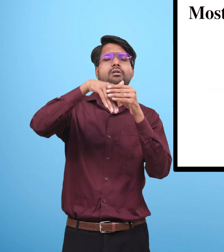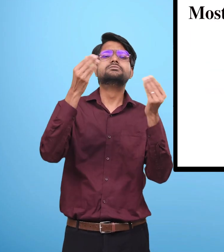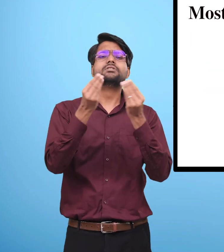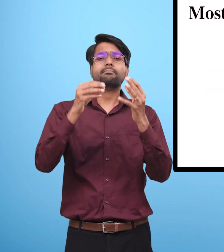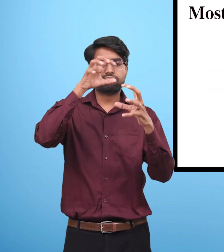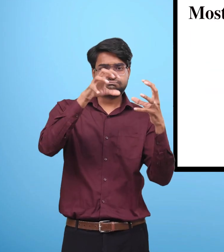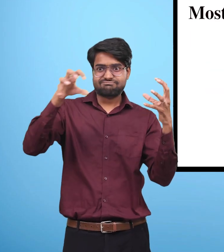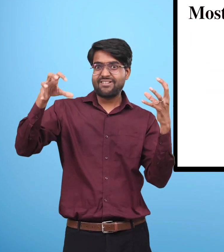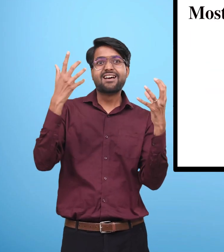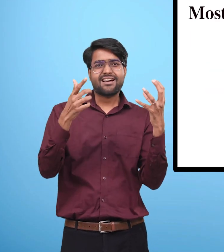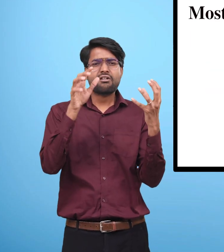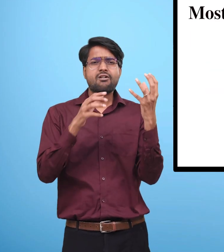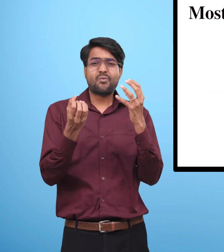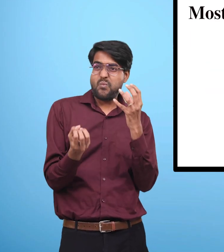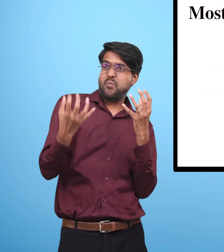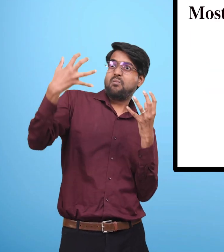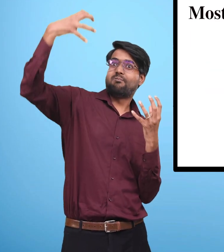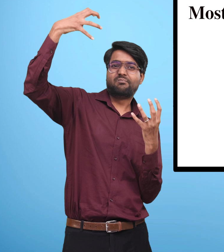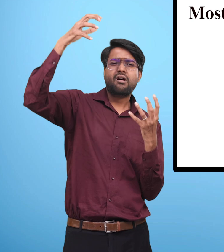Most of these objects move around the sun.